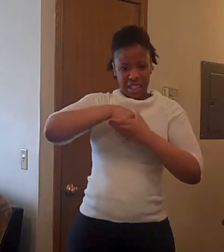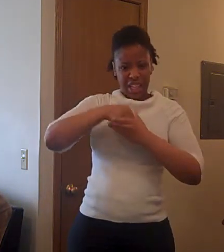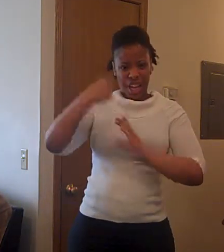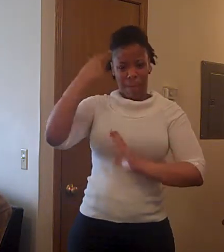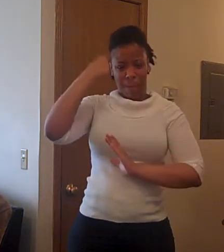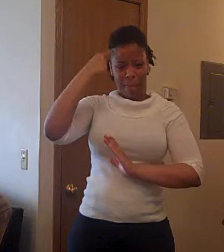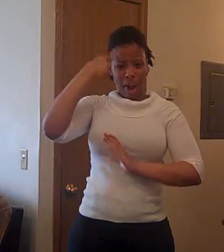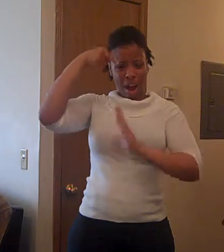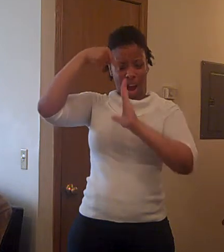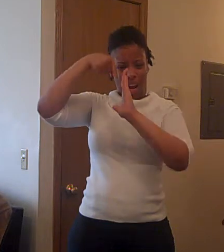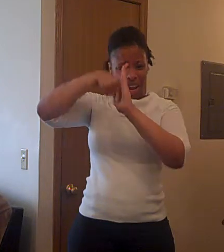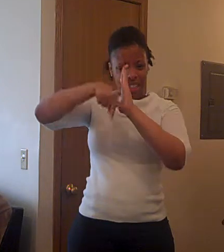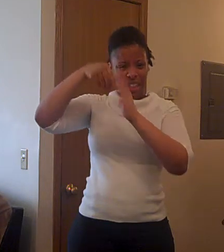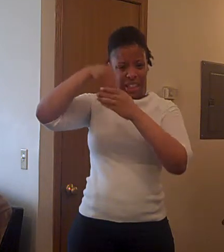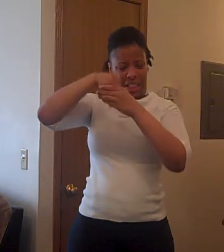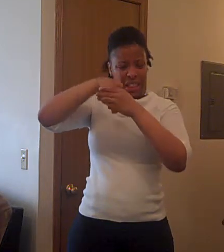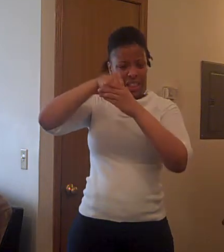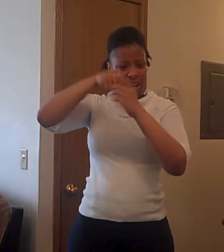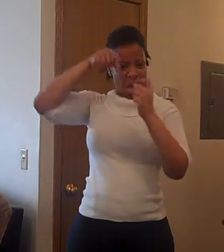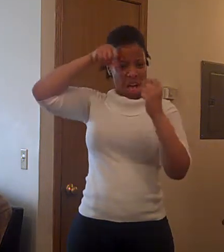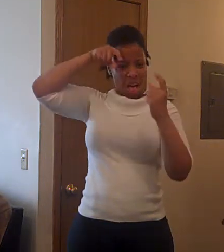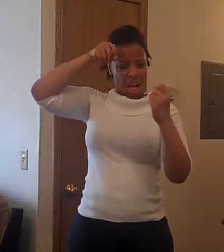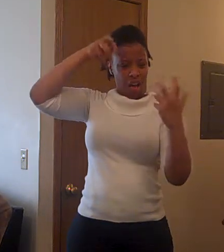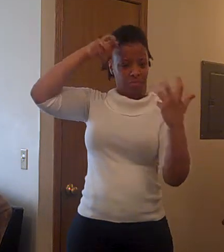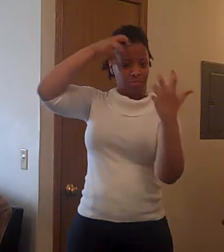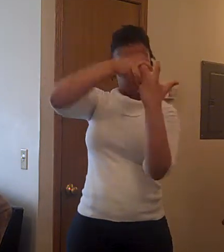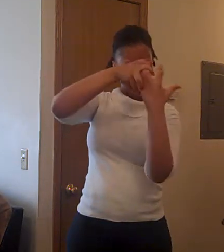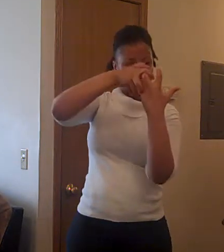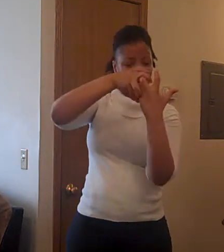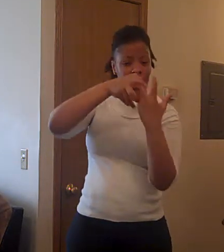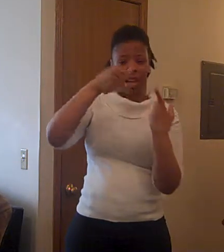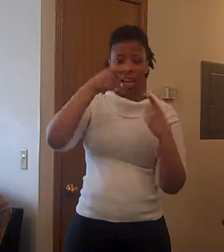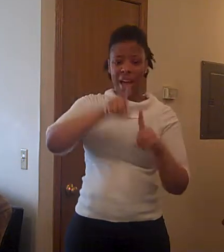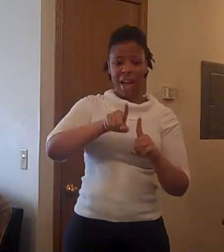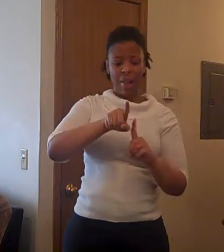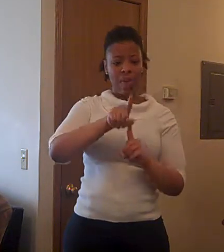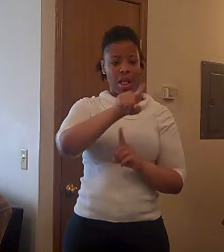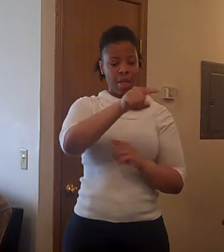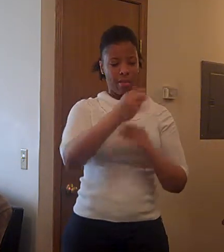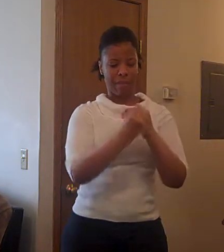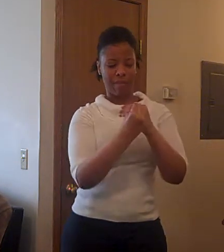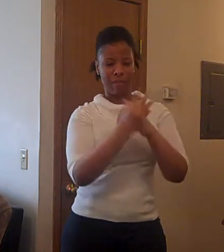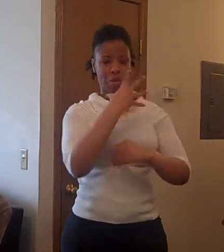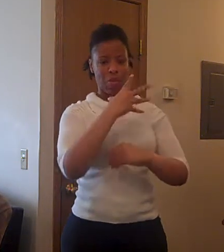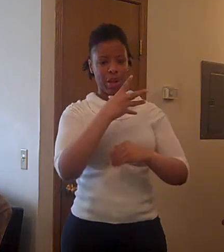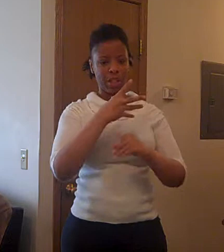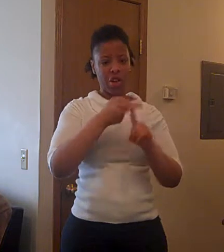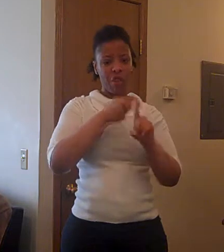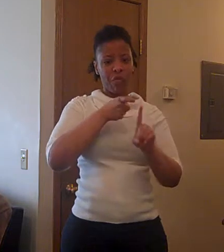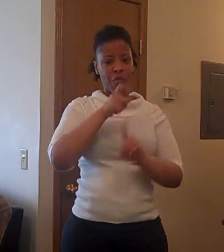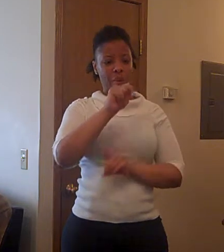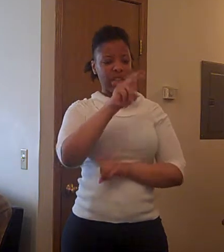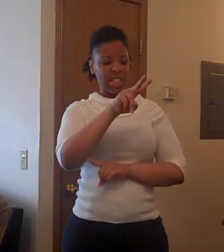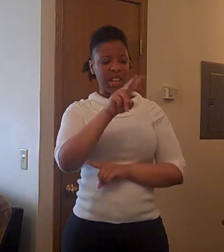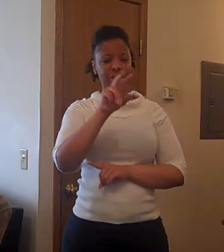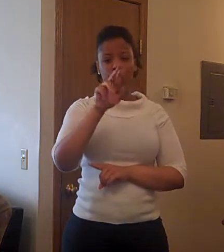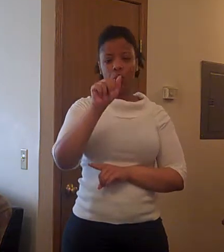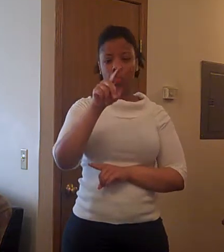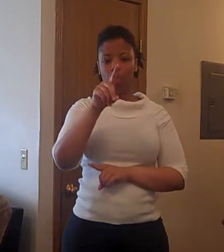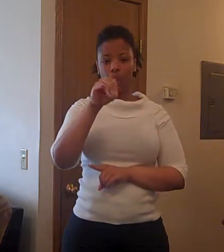pump that information through into the brain, through all the media, through all the different things. And we've got to make decisions. You know, the most amazing thing is that this